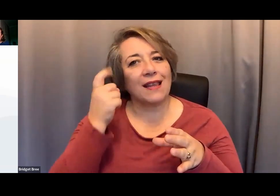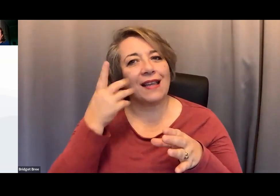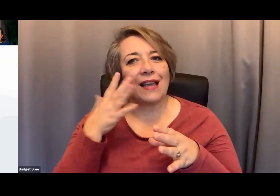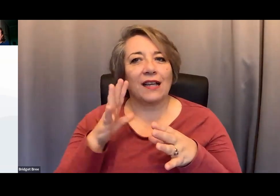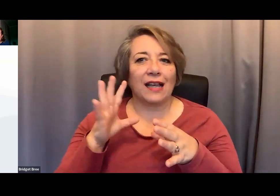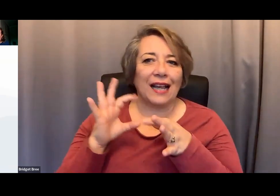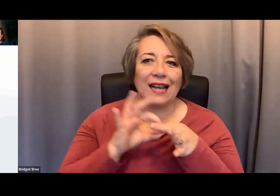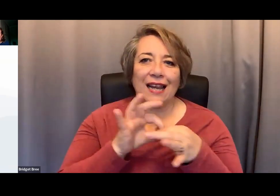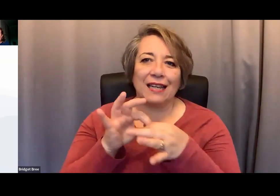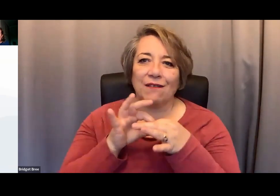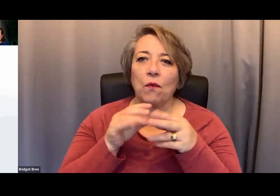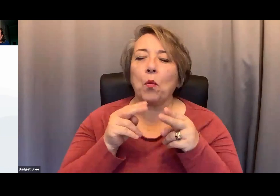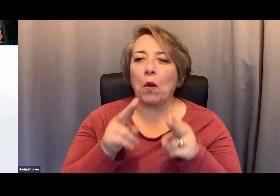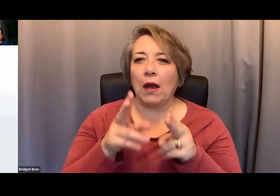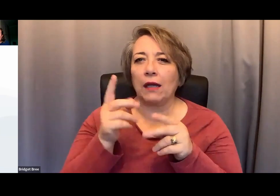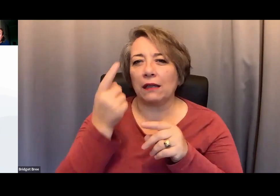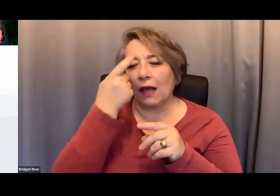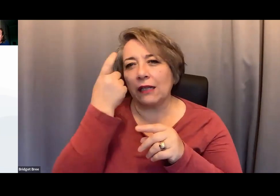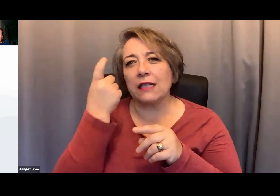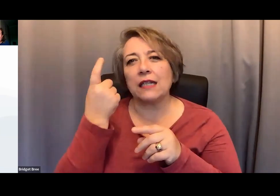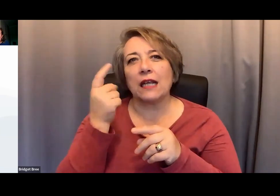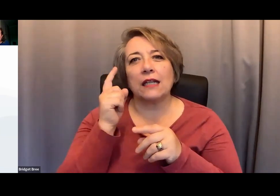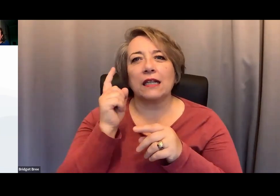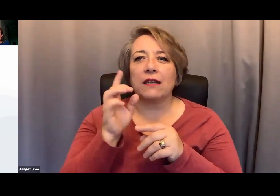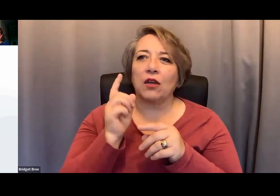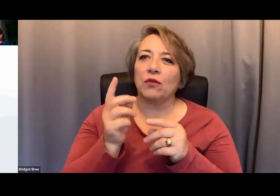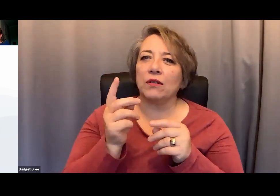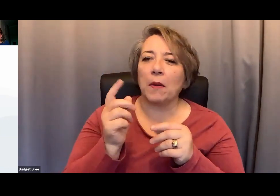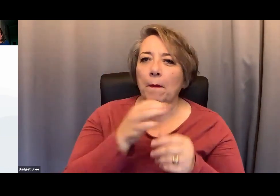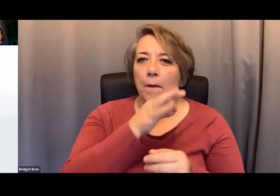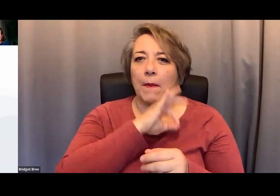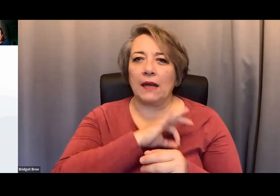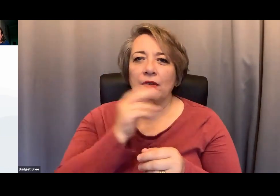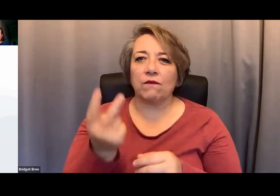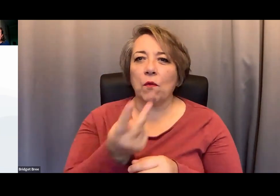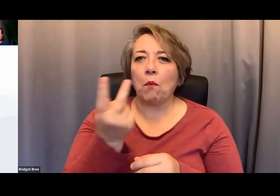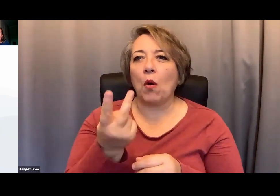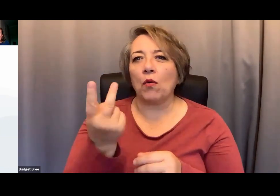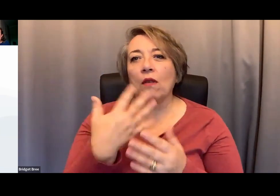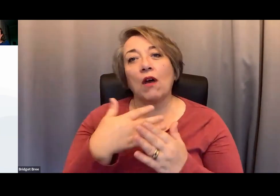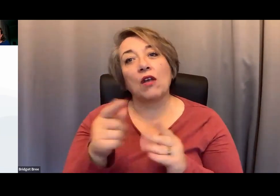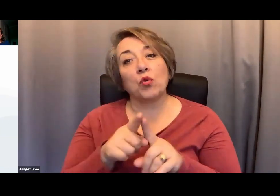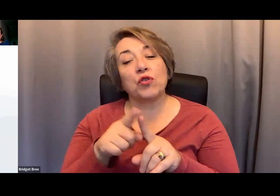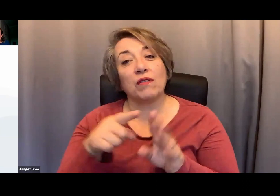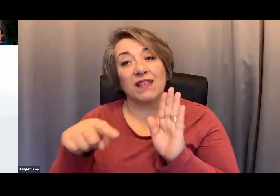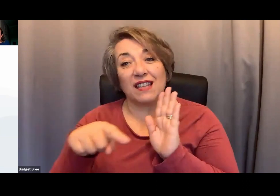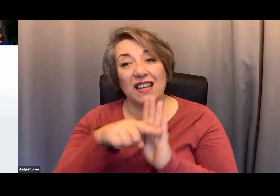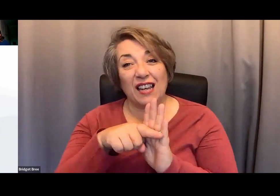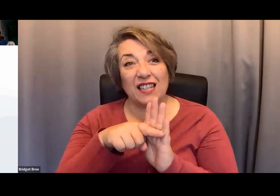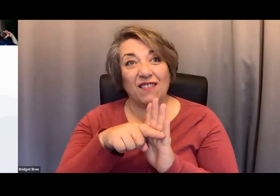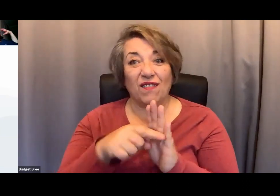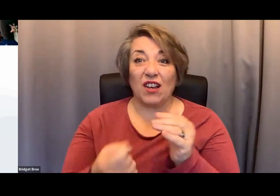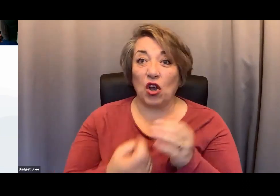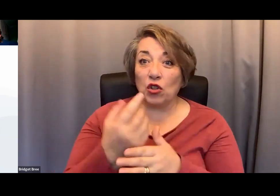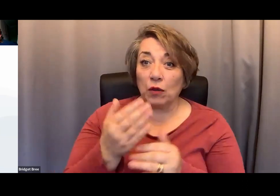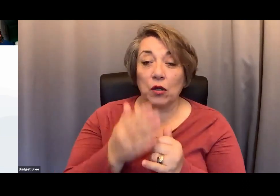and understanding those co-benefits and negative consequences that can often happen when we keep